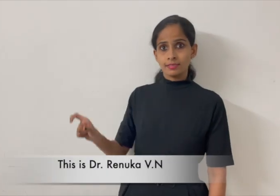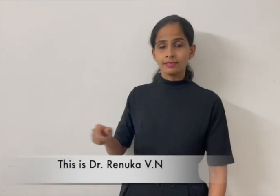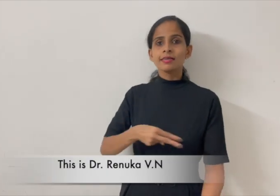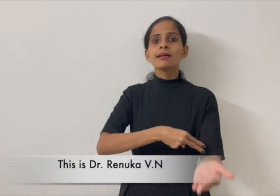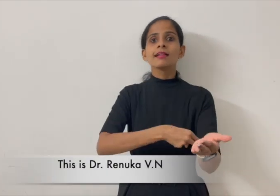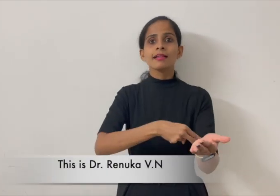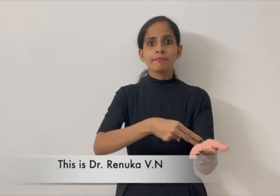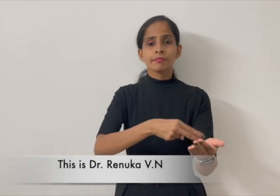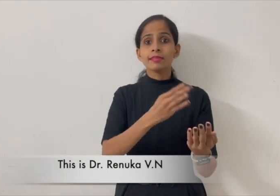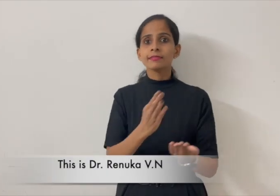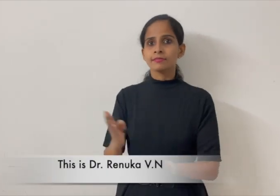This is